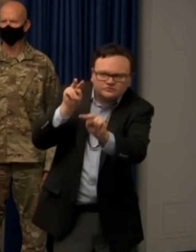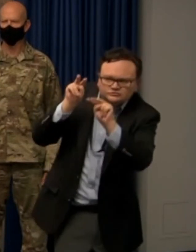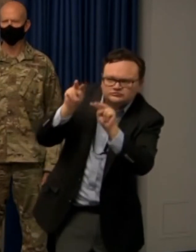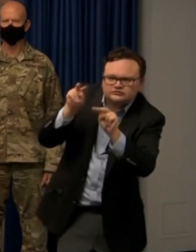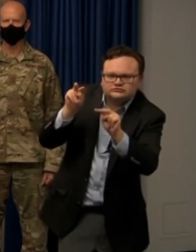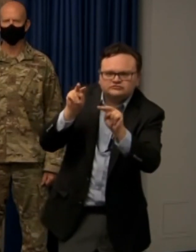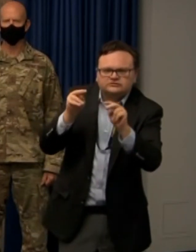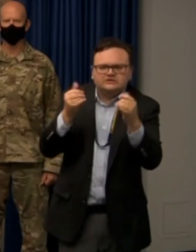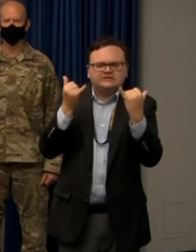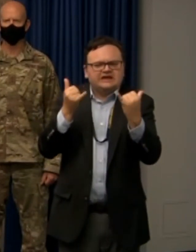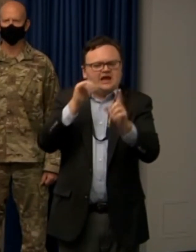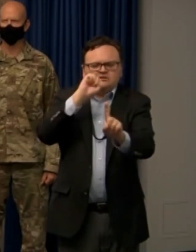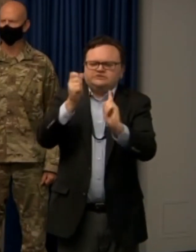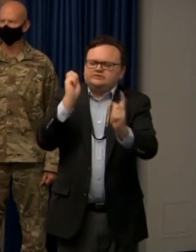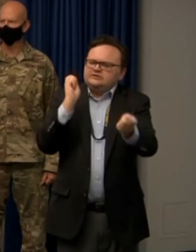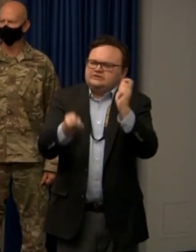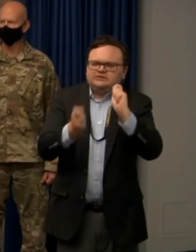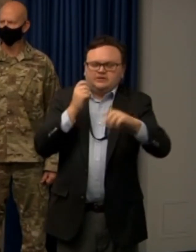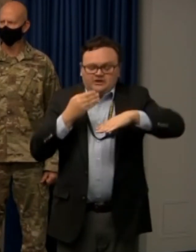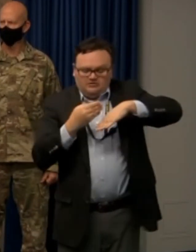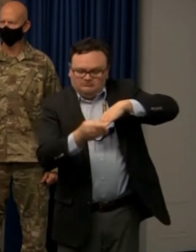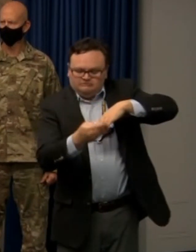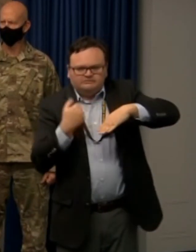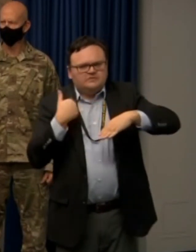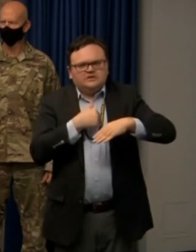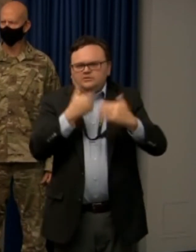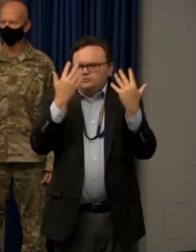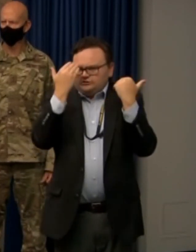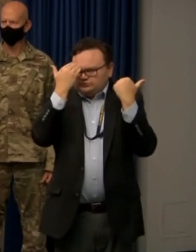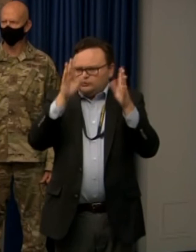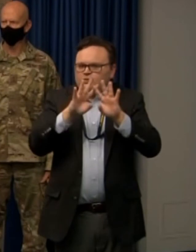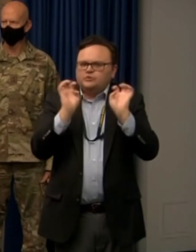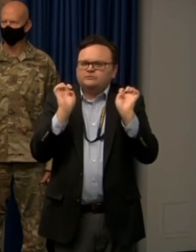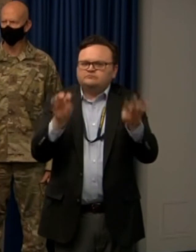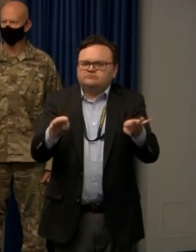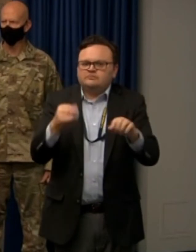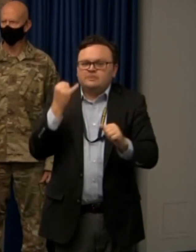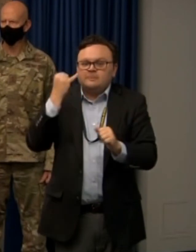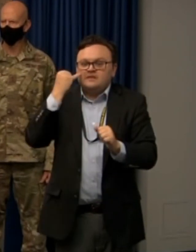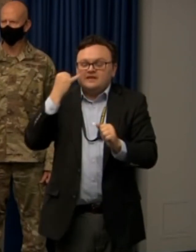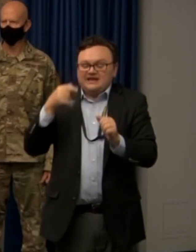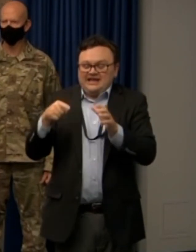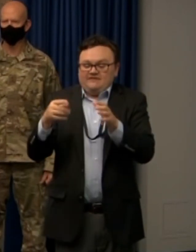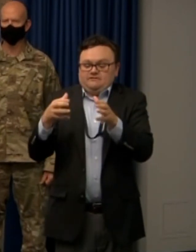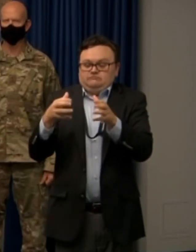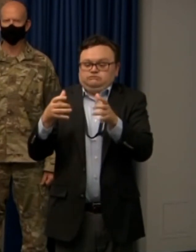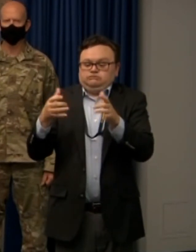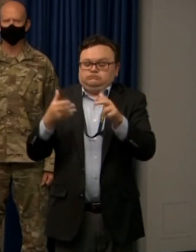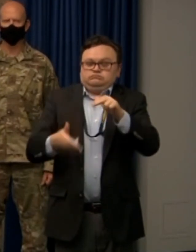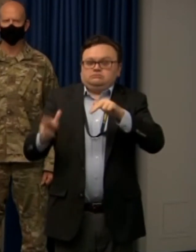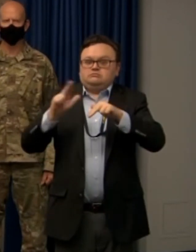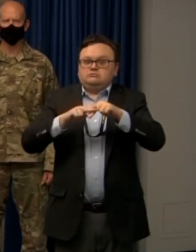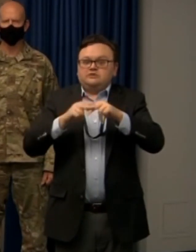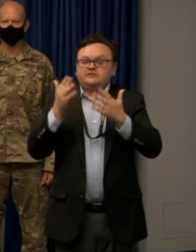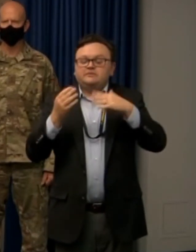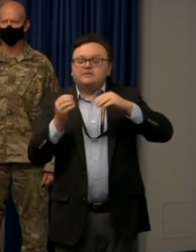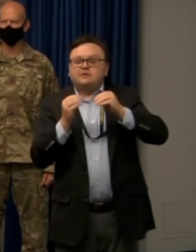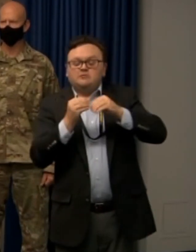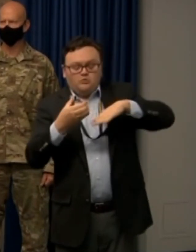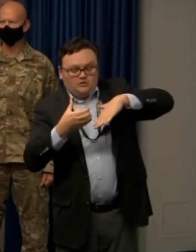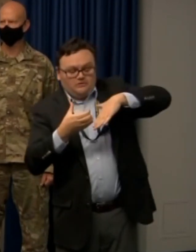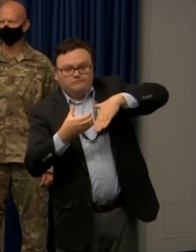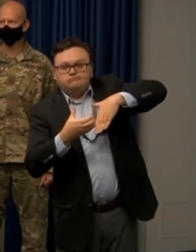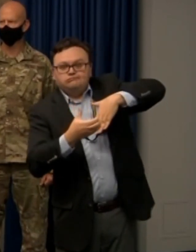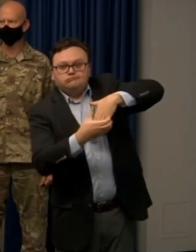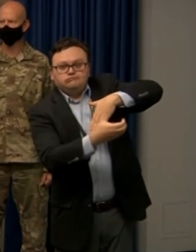very fluid. We'll see if there's a strengthening. We think actually that may bow it out a little further off the east coast, but it has